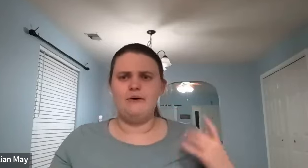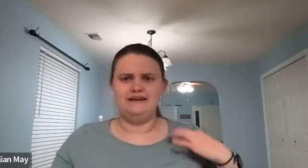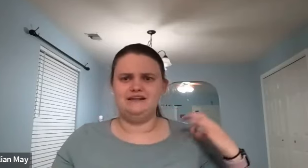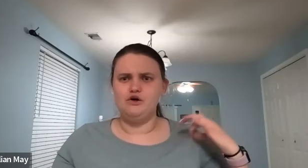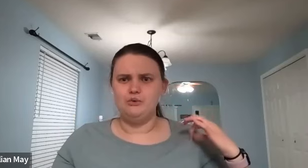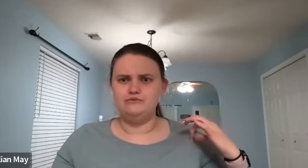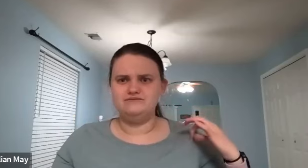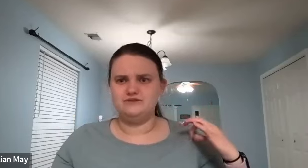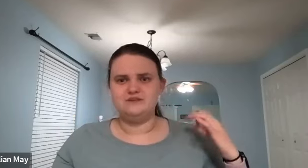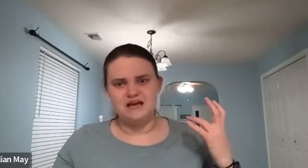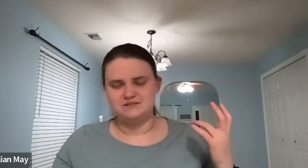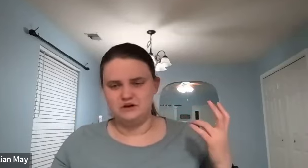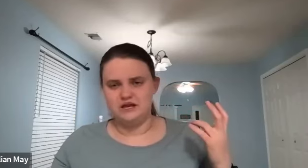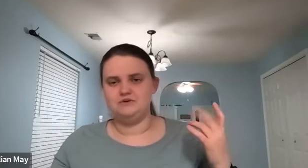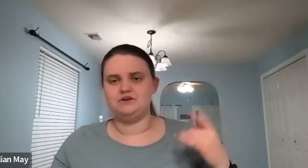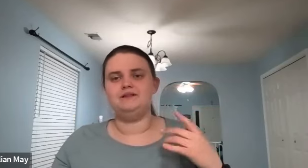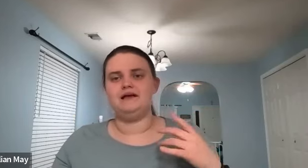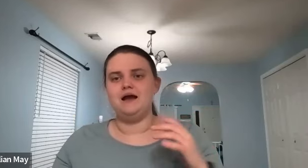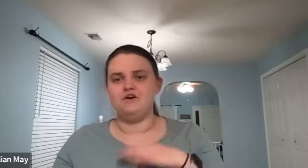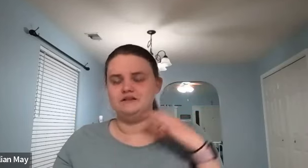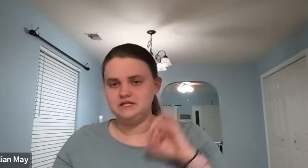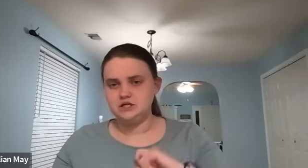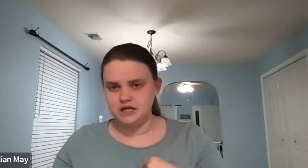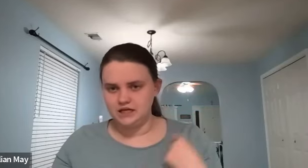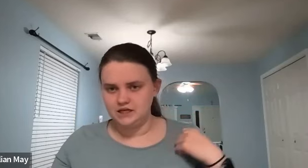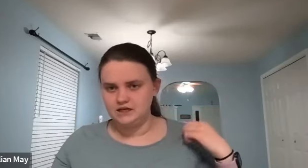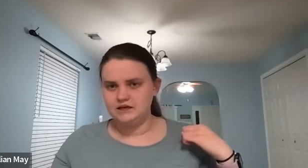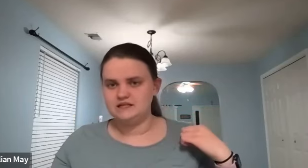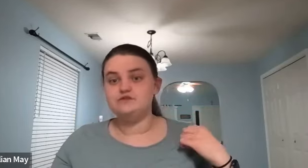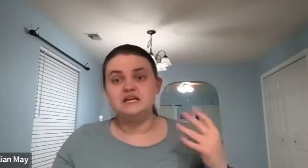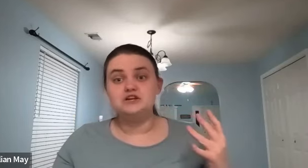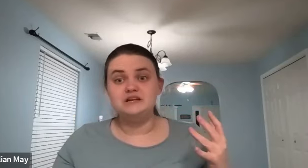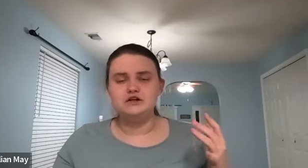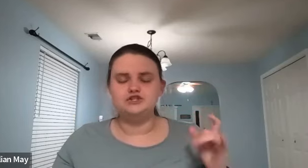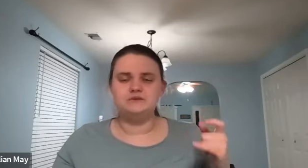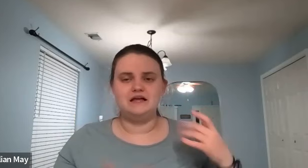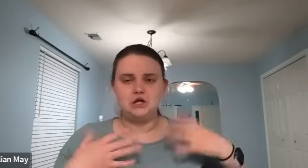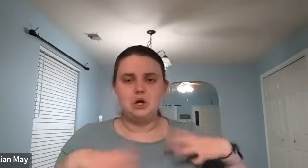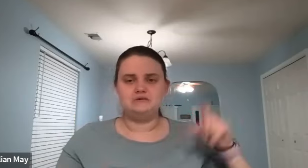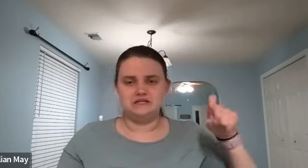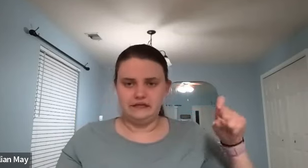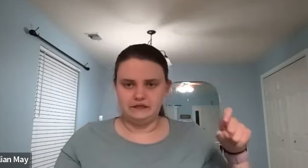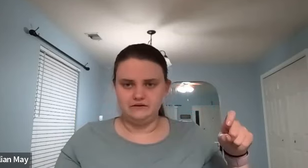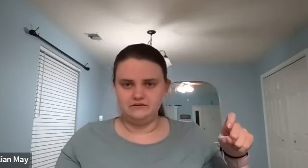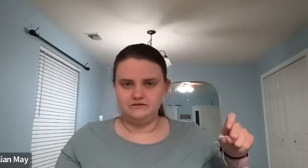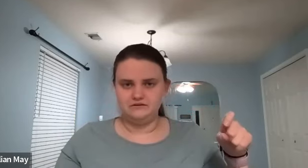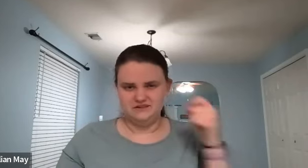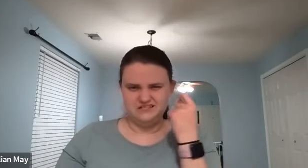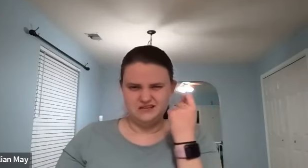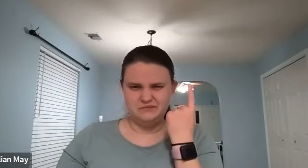need clothes for this basketball game. You're going to be like, I'm volunteering. Because if you're saying you need clothes, you'll be like, clothes I need. You understand what I